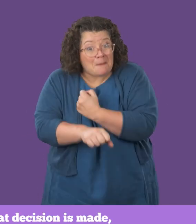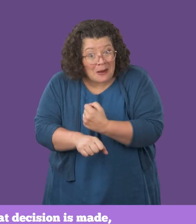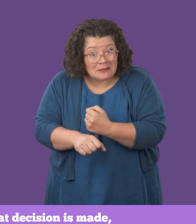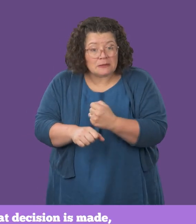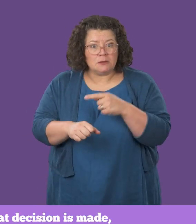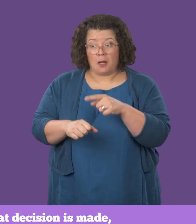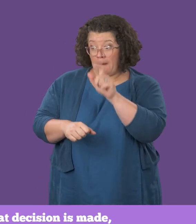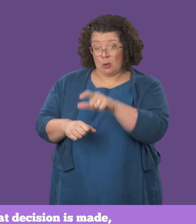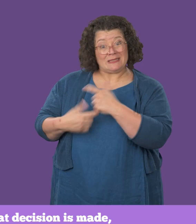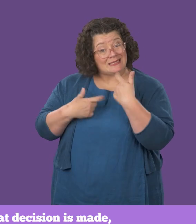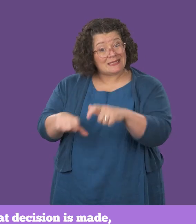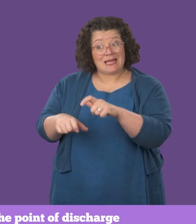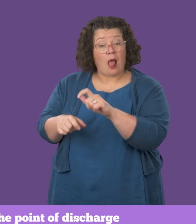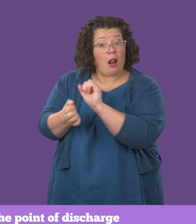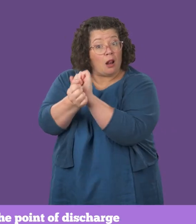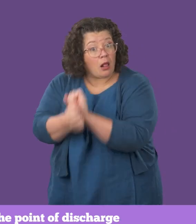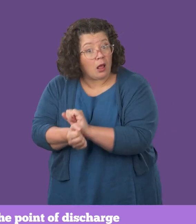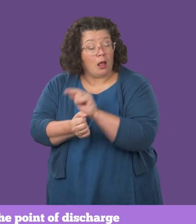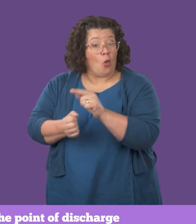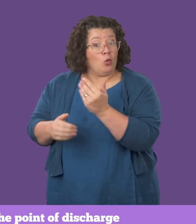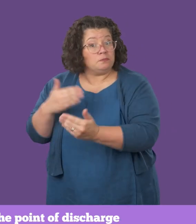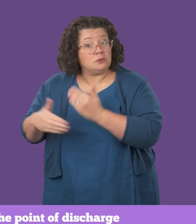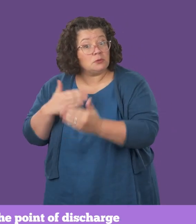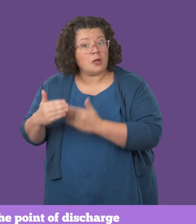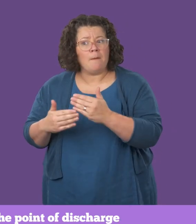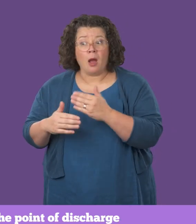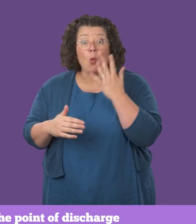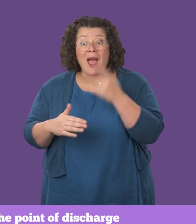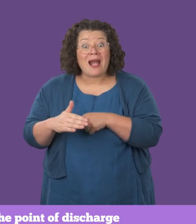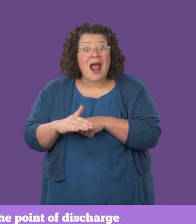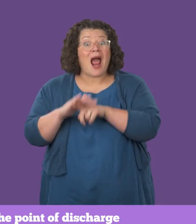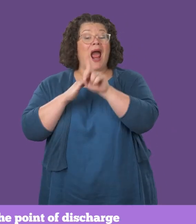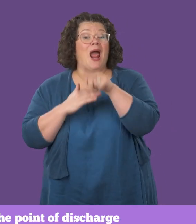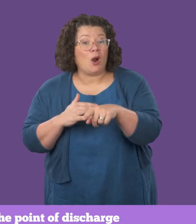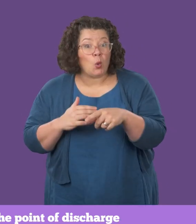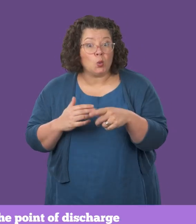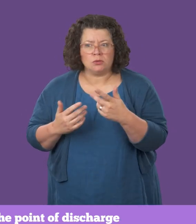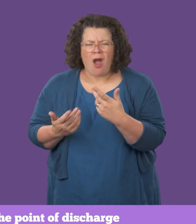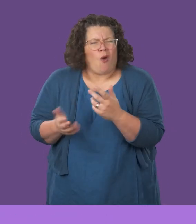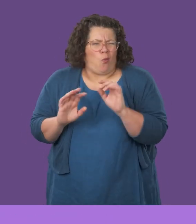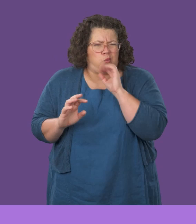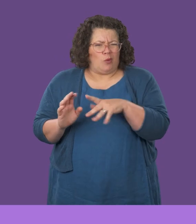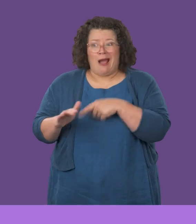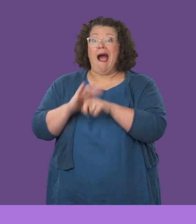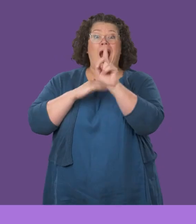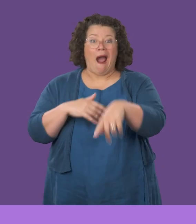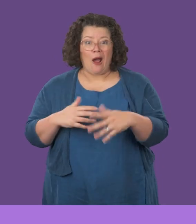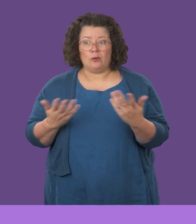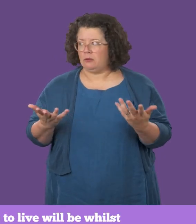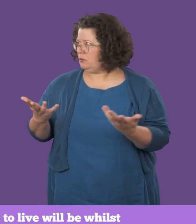when the person is still detained in hospital. Because on the point of discharge, of course, they're not just going to be discharged and not have anywhere to live. So